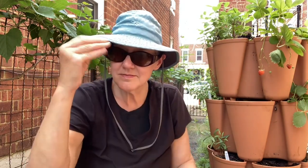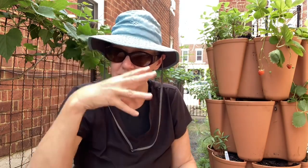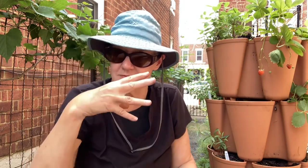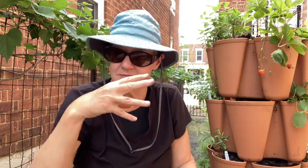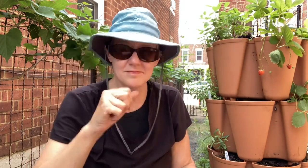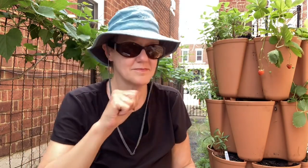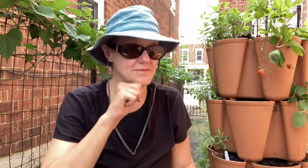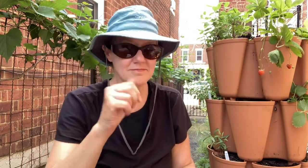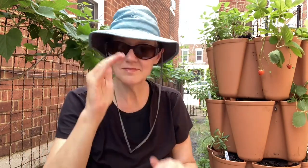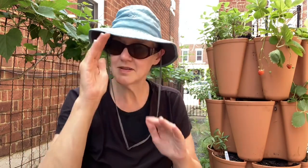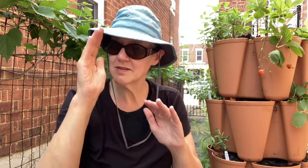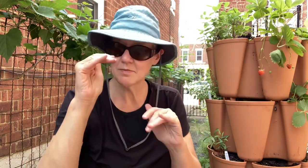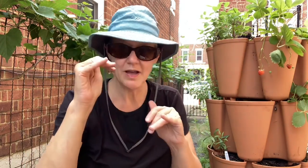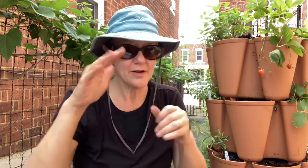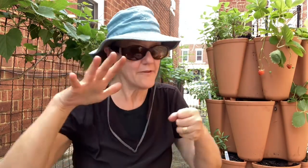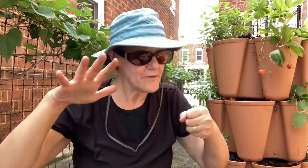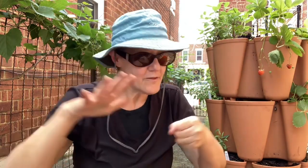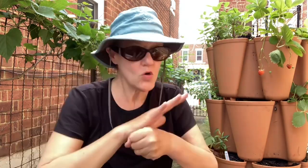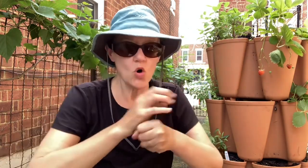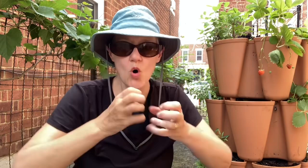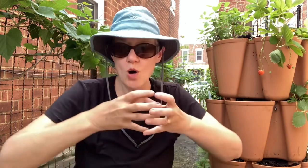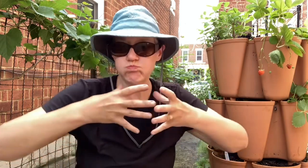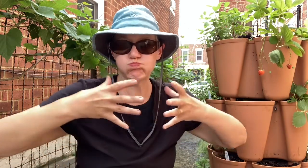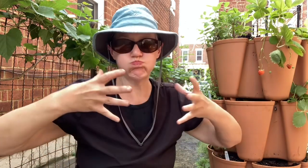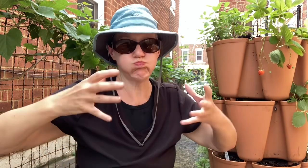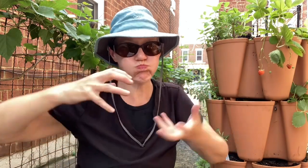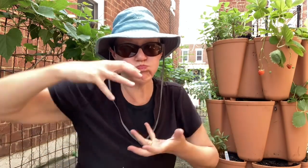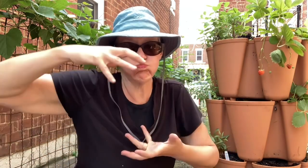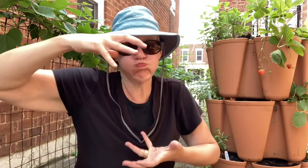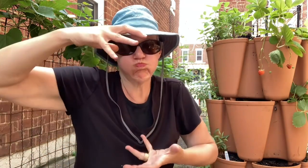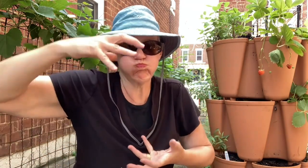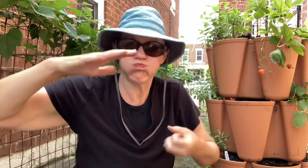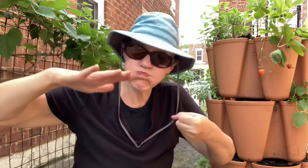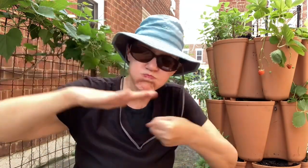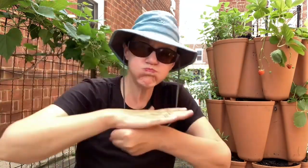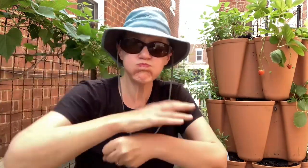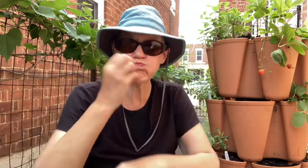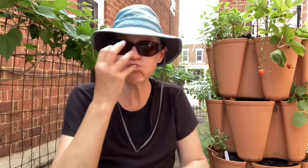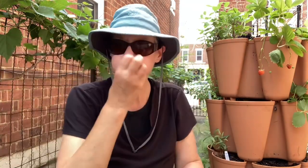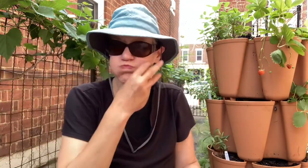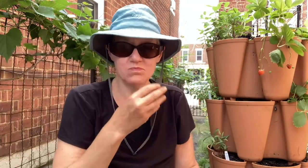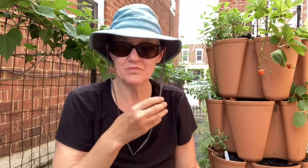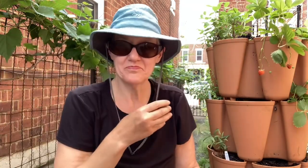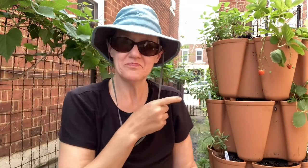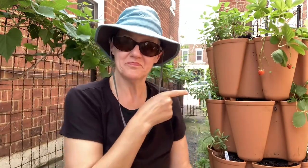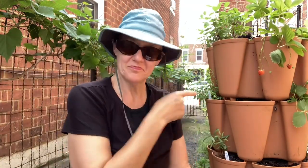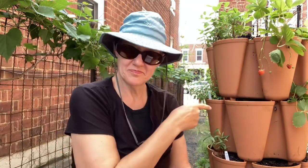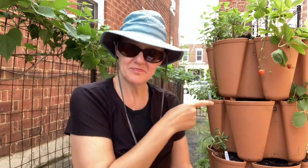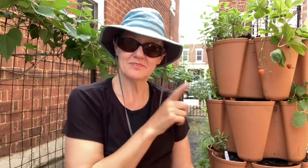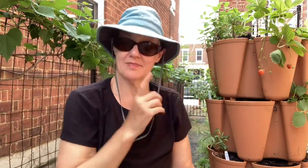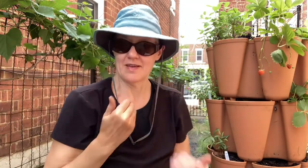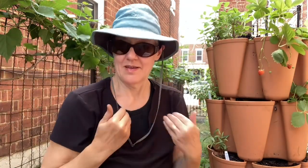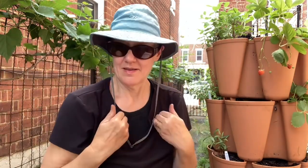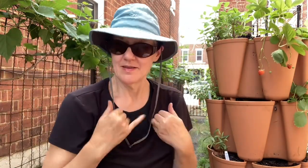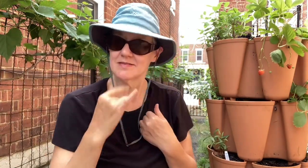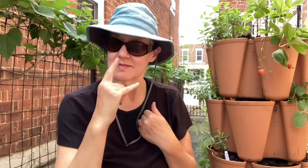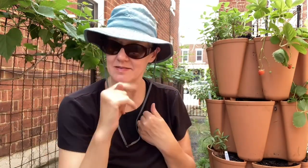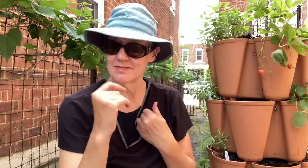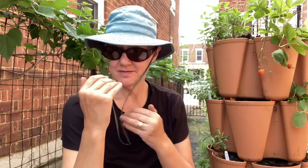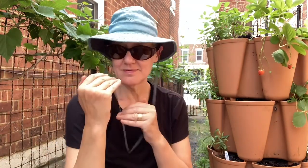pockets are smaller and they get less sun. So don't expect a full-size plant in your green